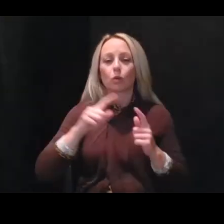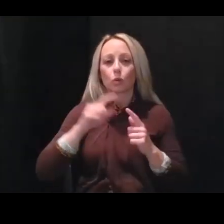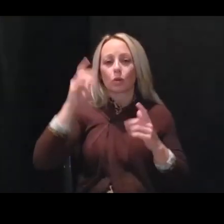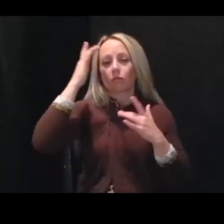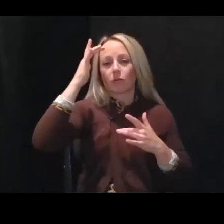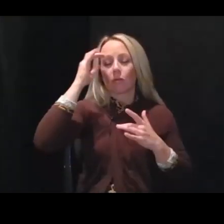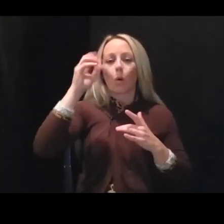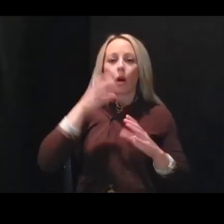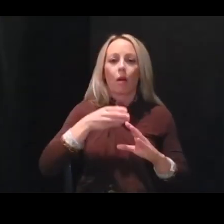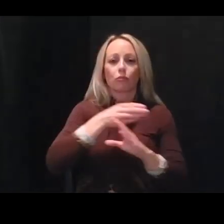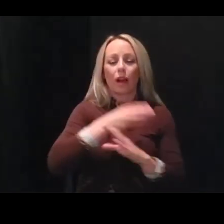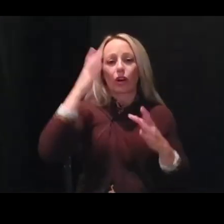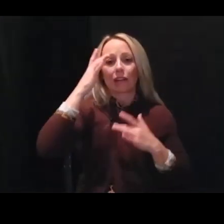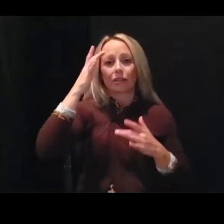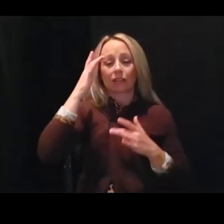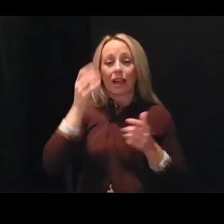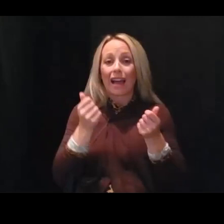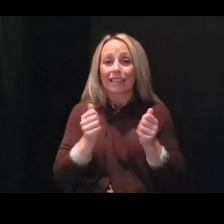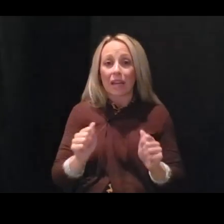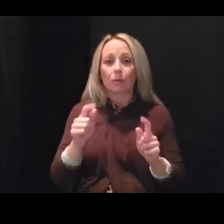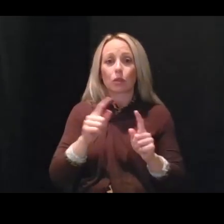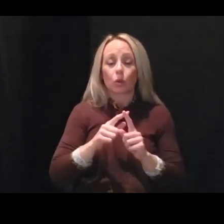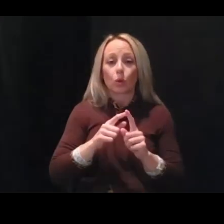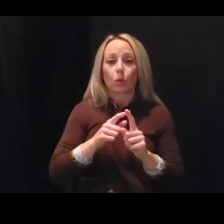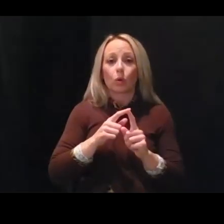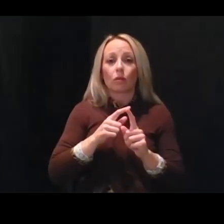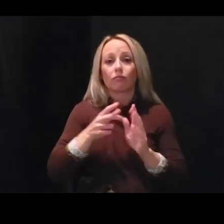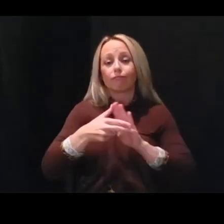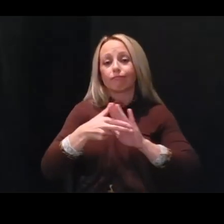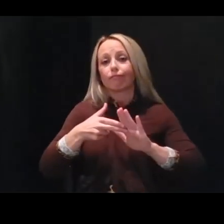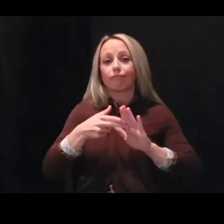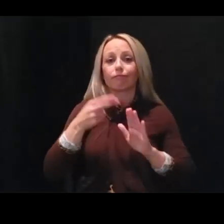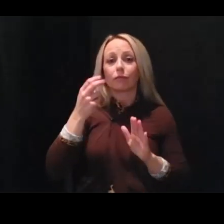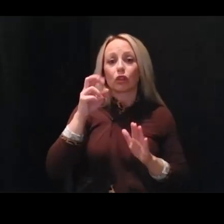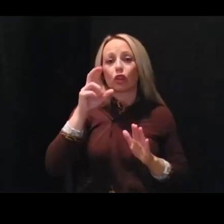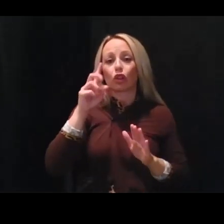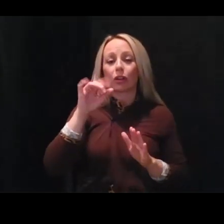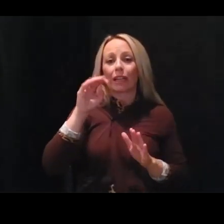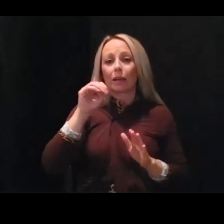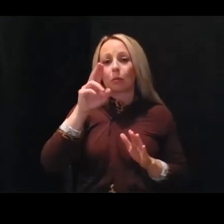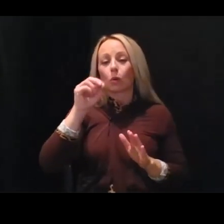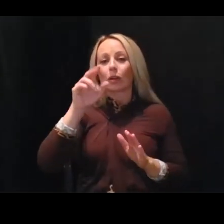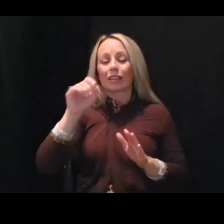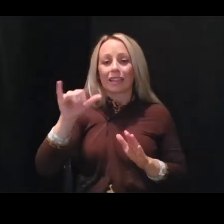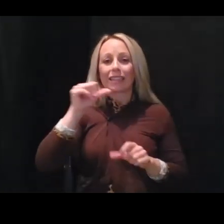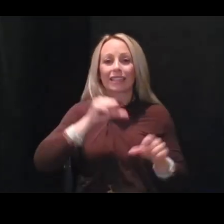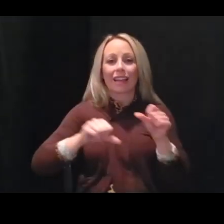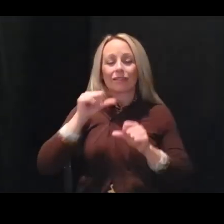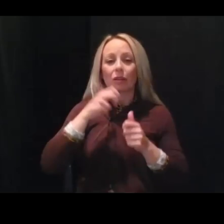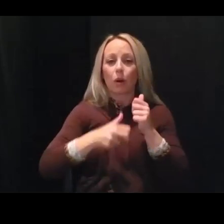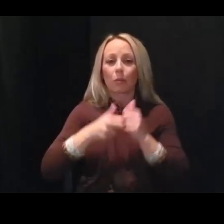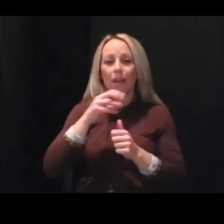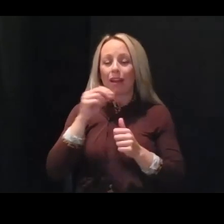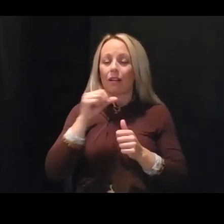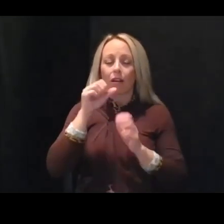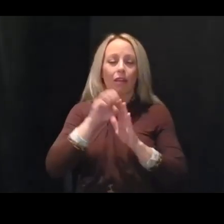illness. Attempts to reach herd immunity through exposing people to a virus are scientifically problematic and